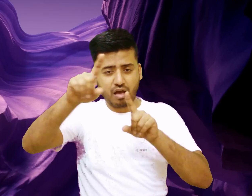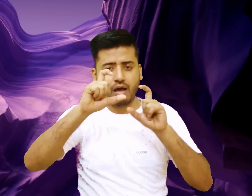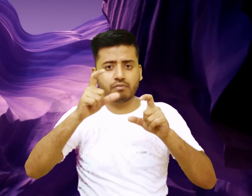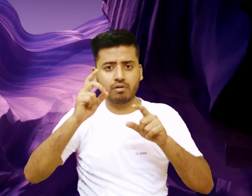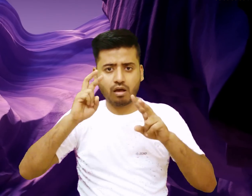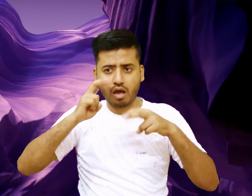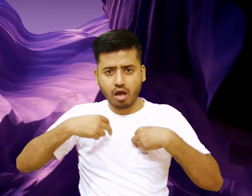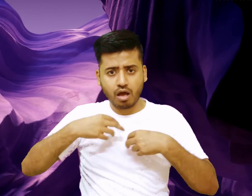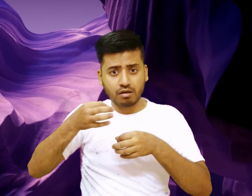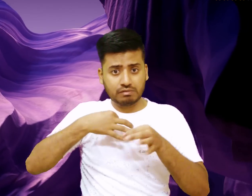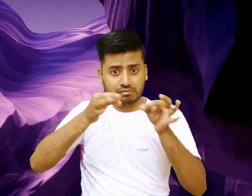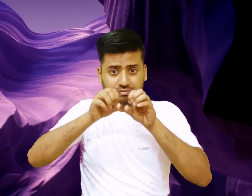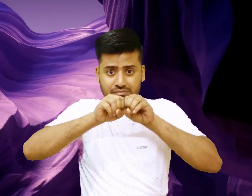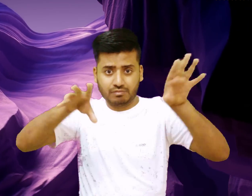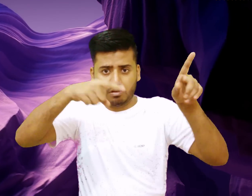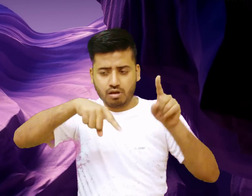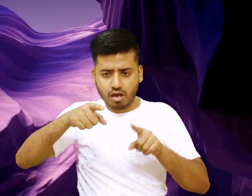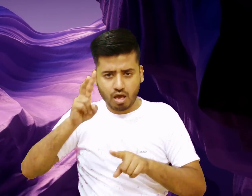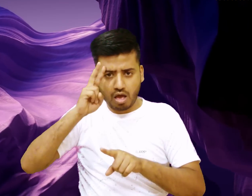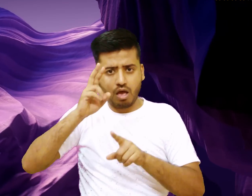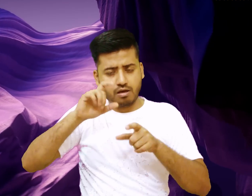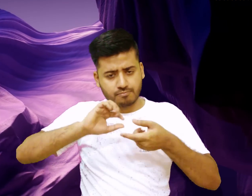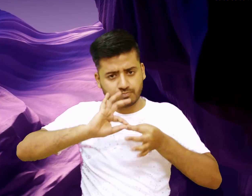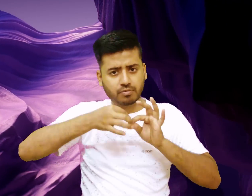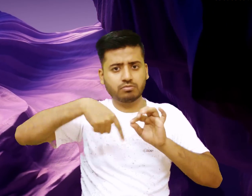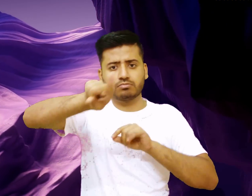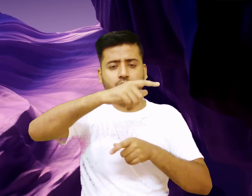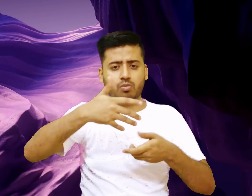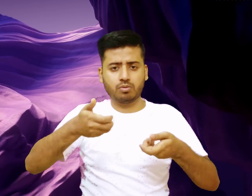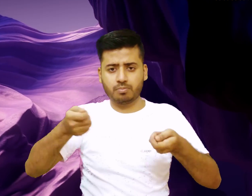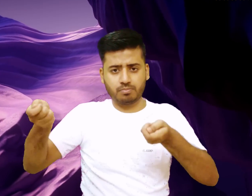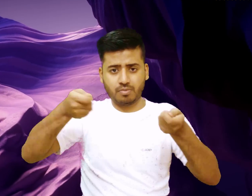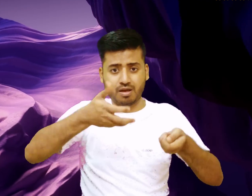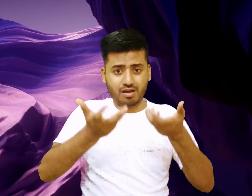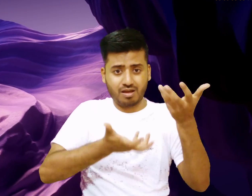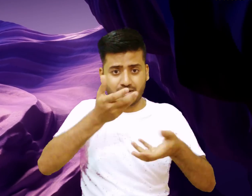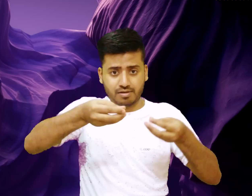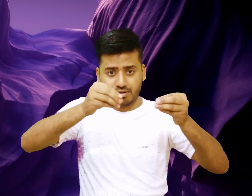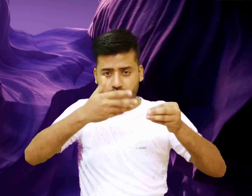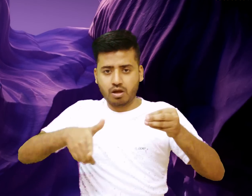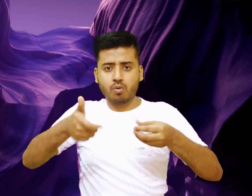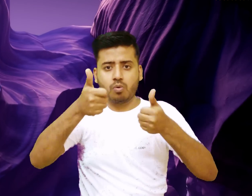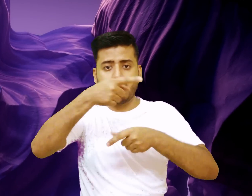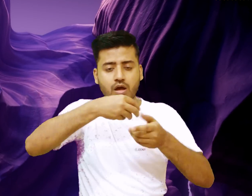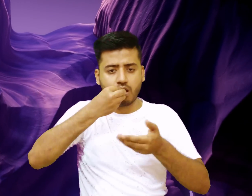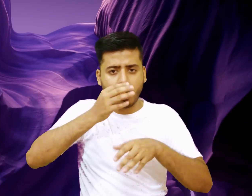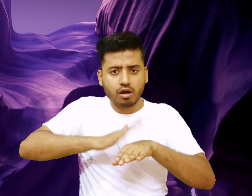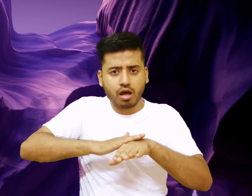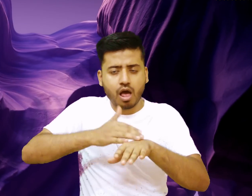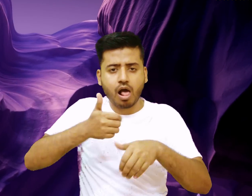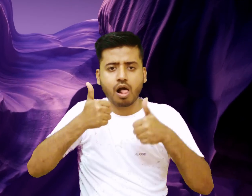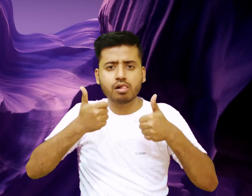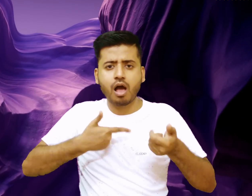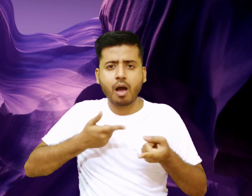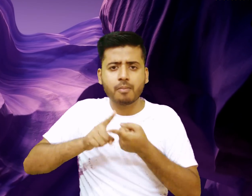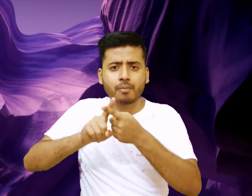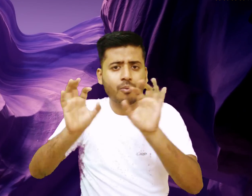low-sodium options. Pair with healthy foods. Combine rice with lean protein, vegetables, and healthy fats